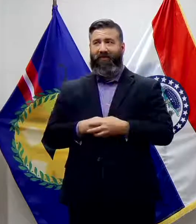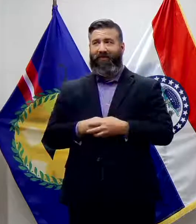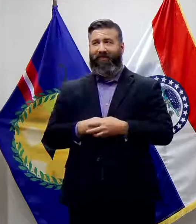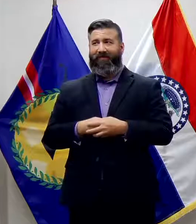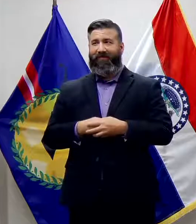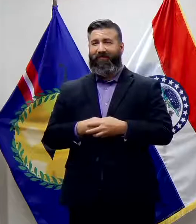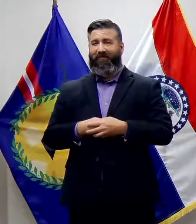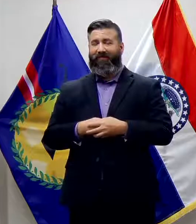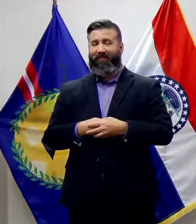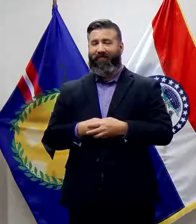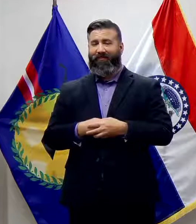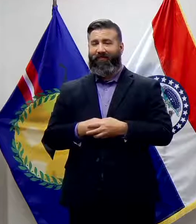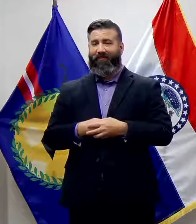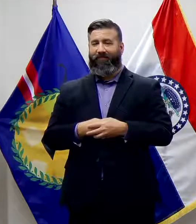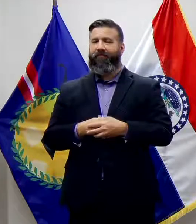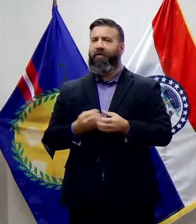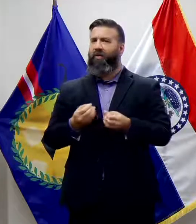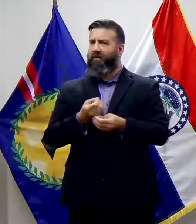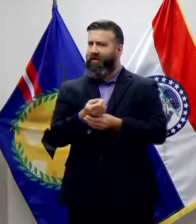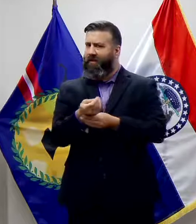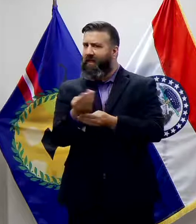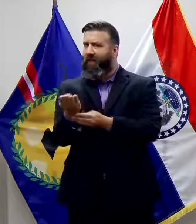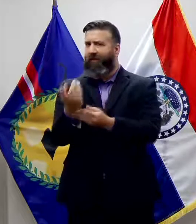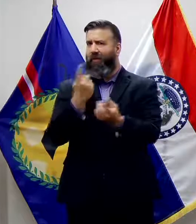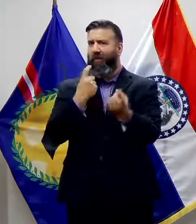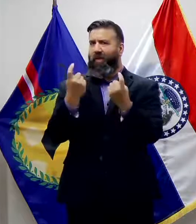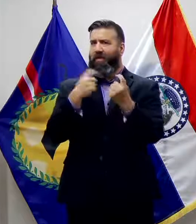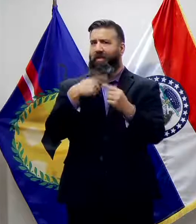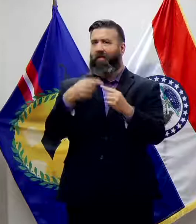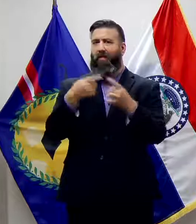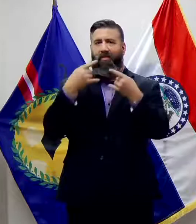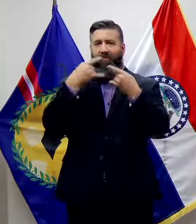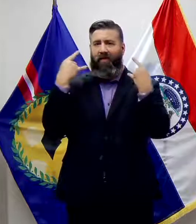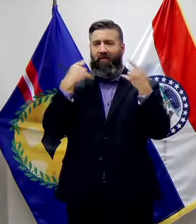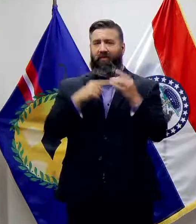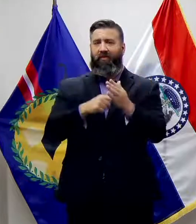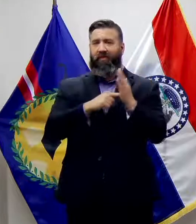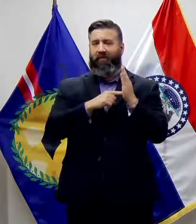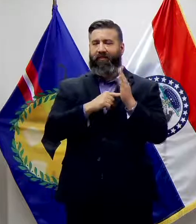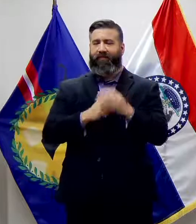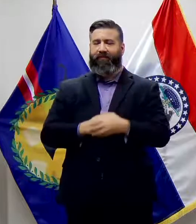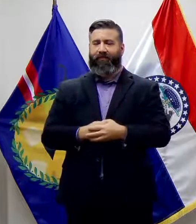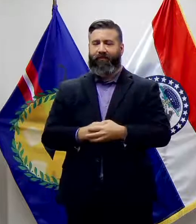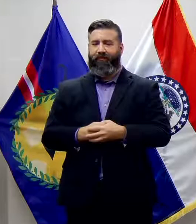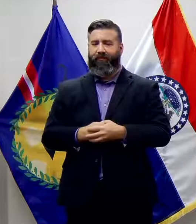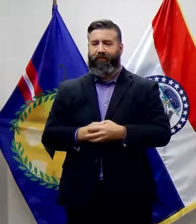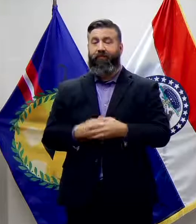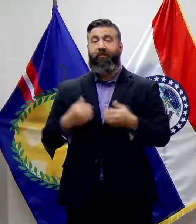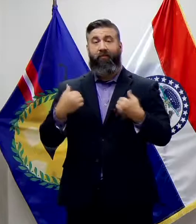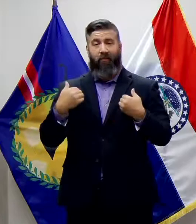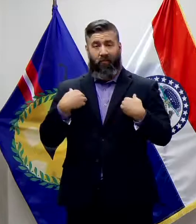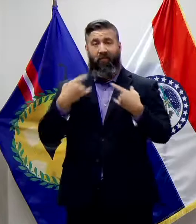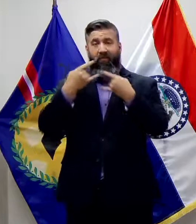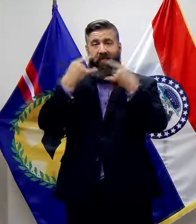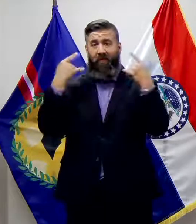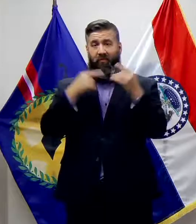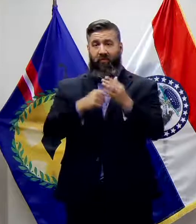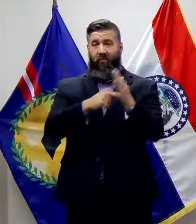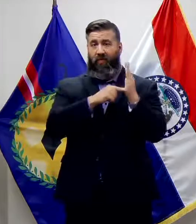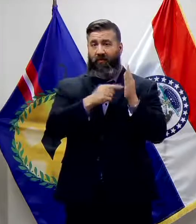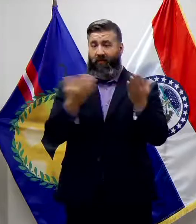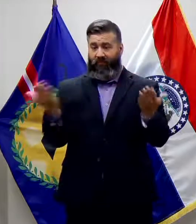wearing a mask. So there are several questions there about the mask mandate and where it stands. We have a mask mandate in St. Louis